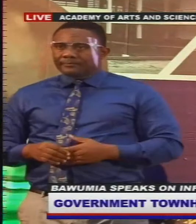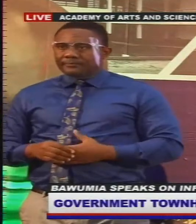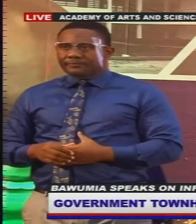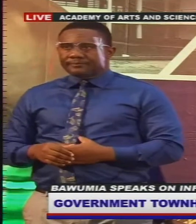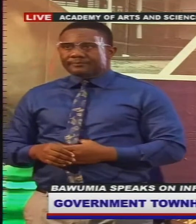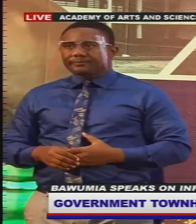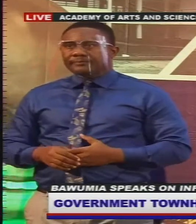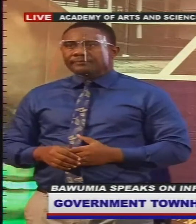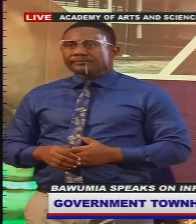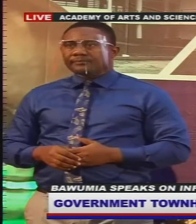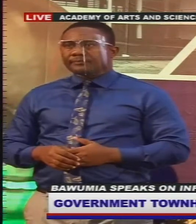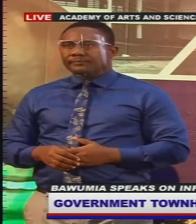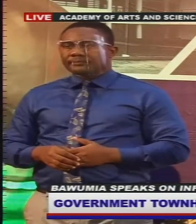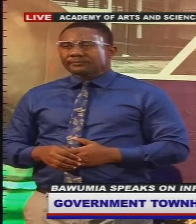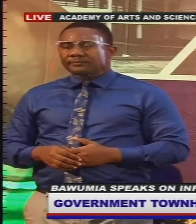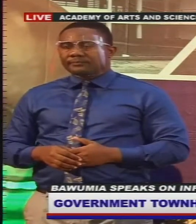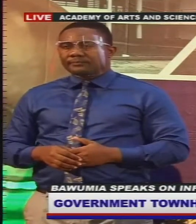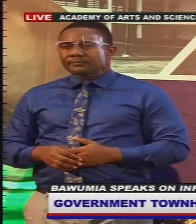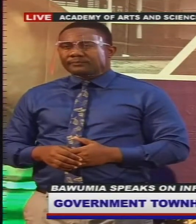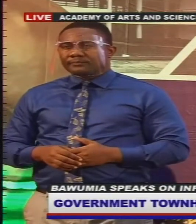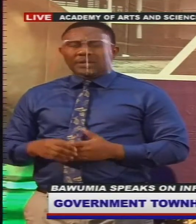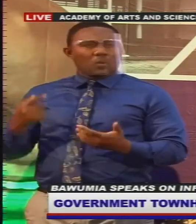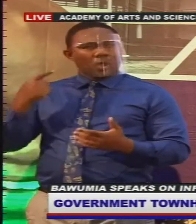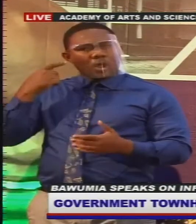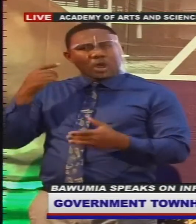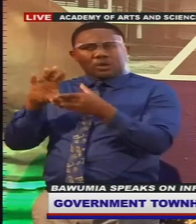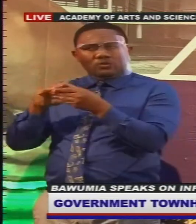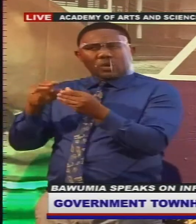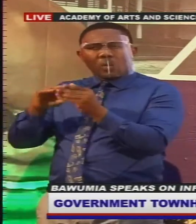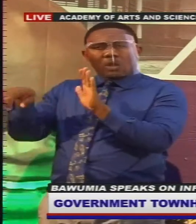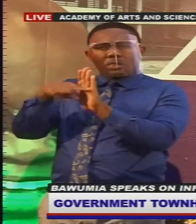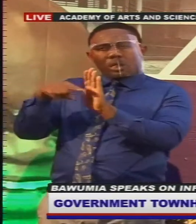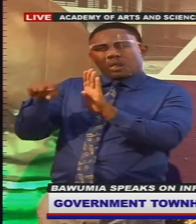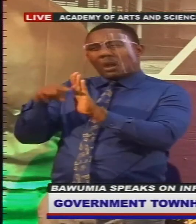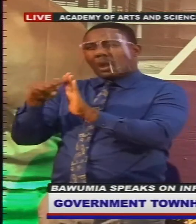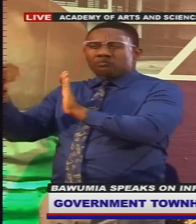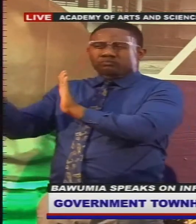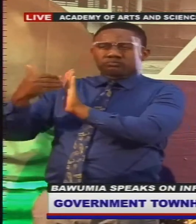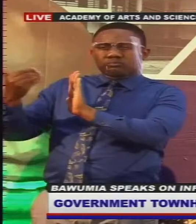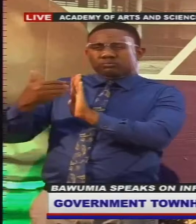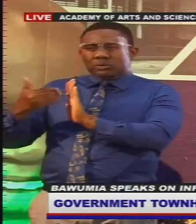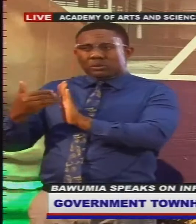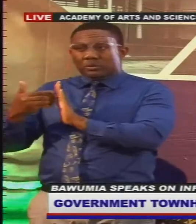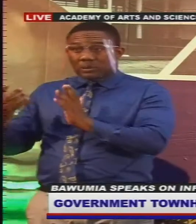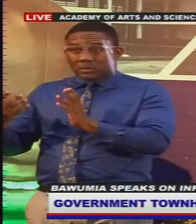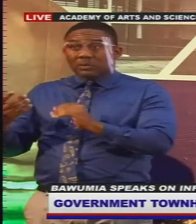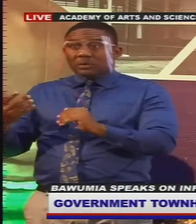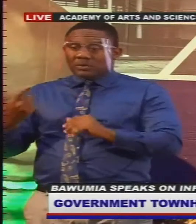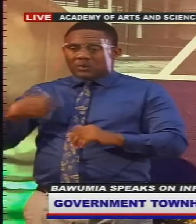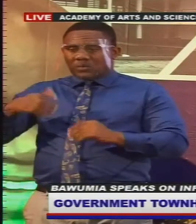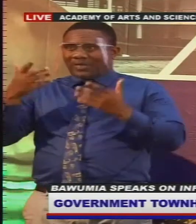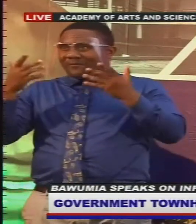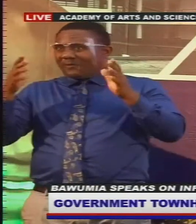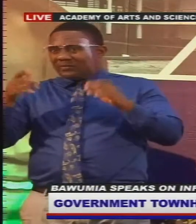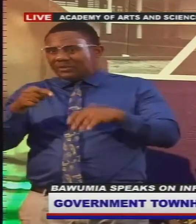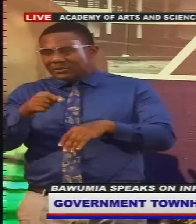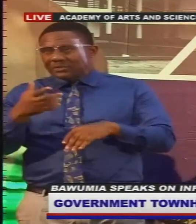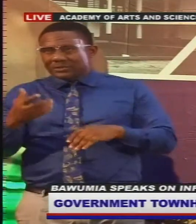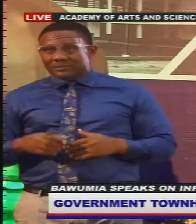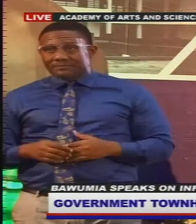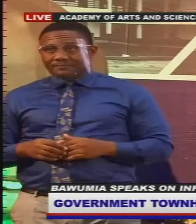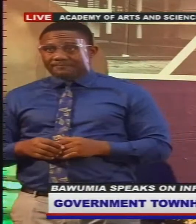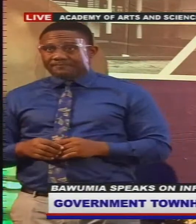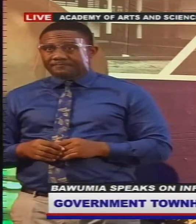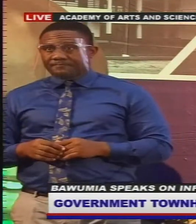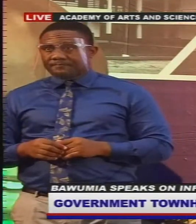gentlemen, contrary to propaganda, in addition to what we have done, that we have